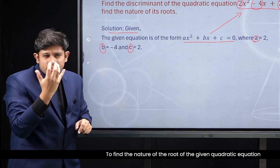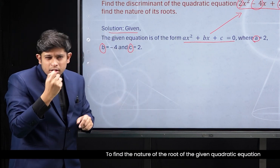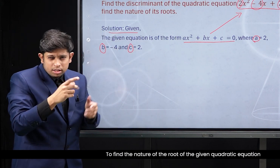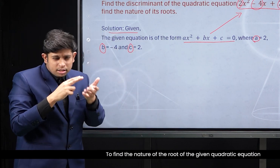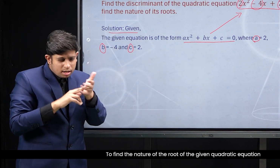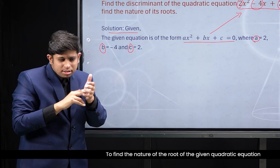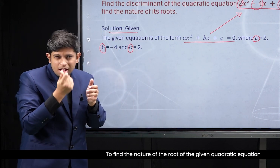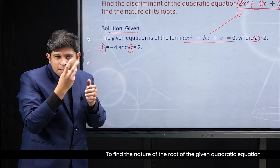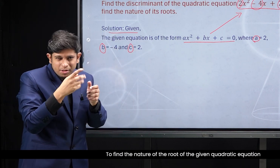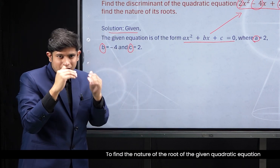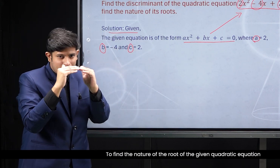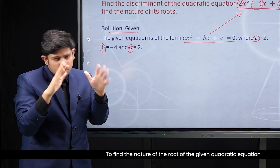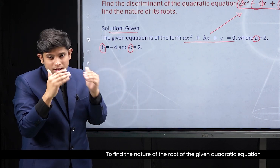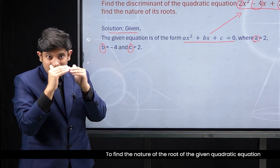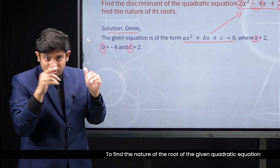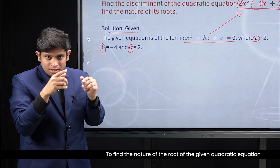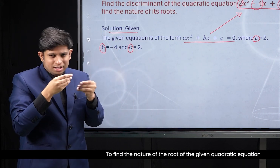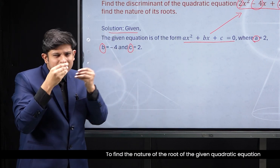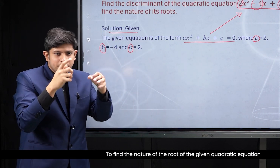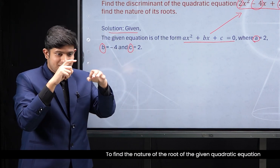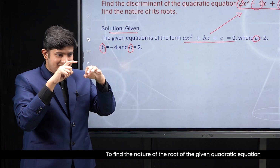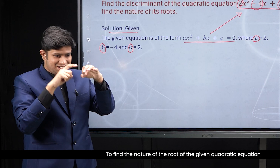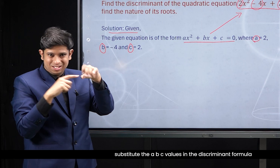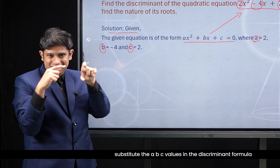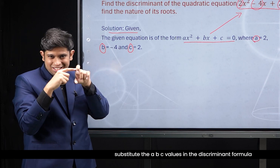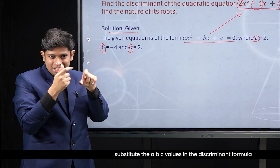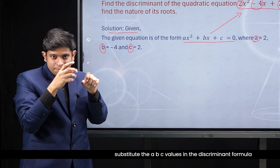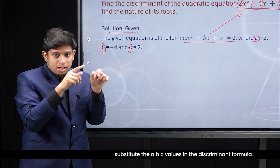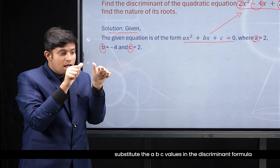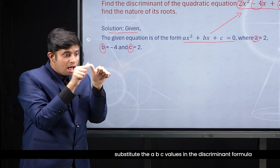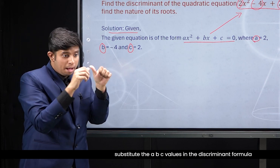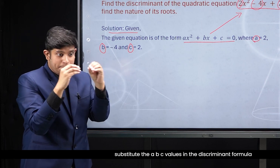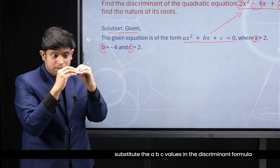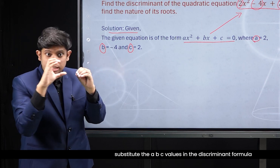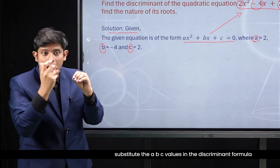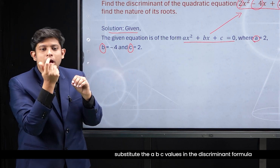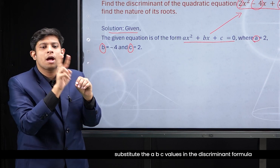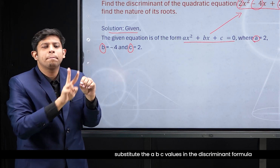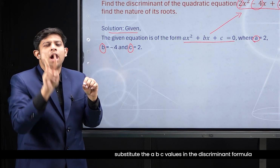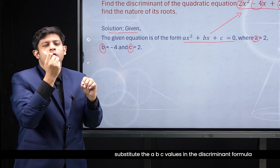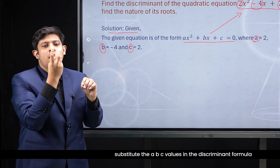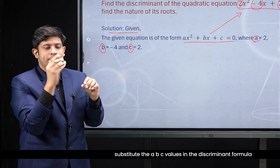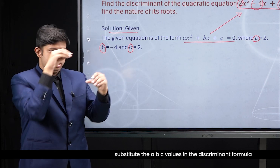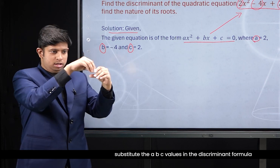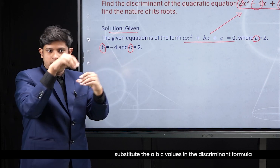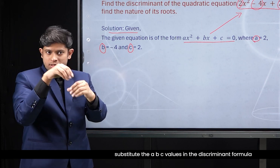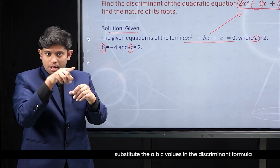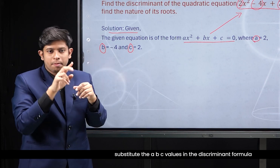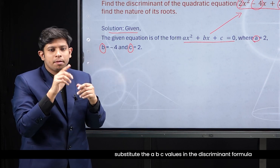To find the nature of the roots of the given quadratic equation, substitute the a, b, c values in the discriminant